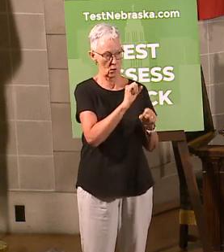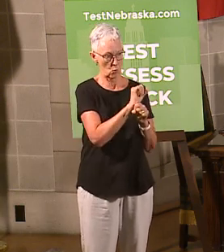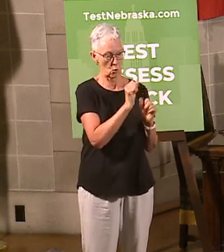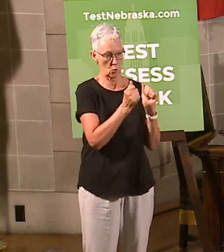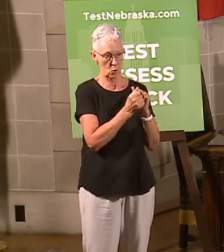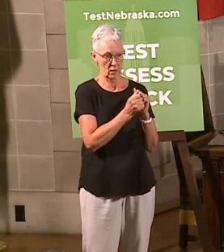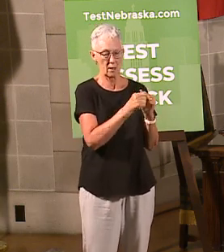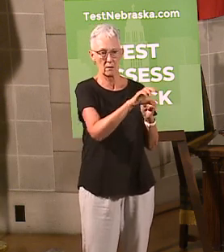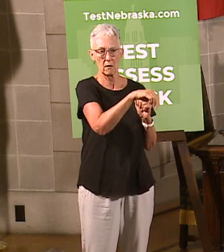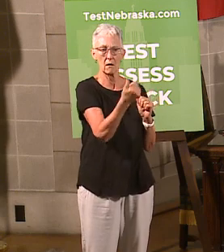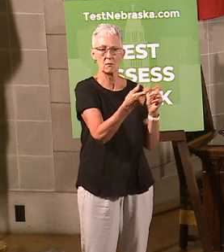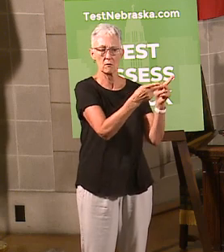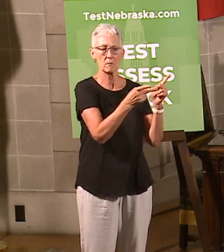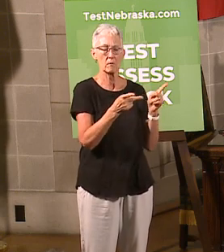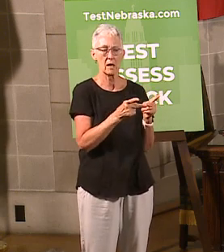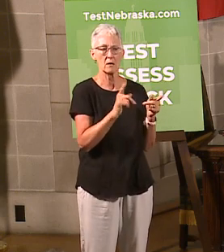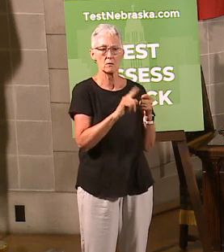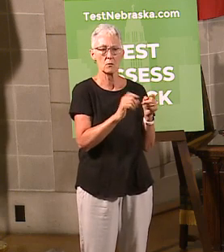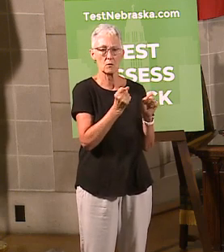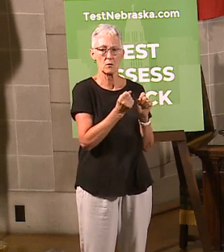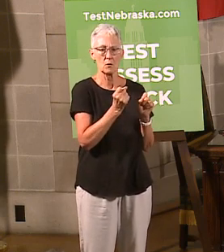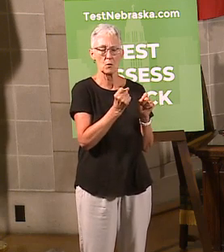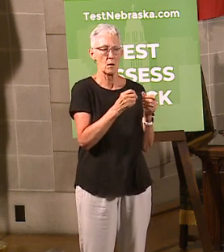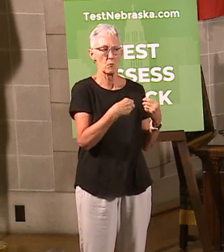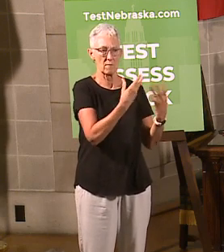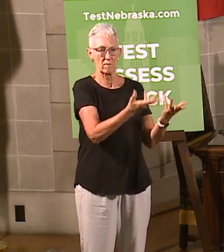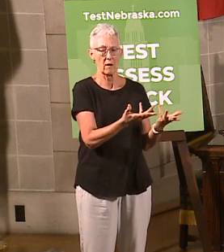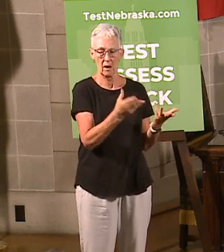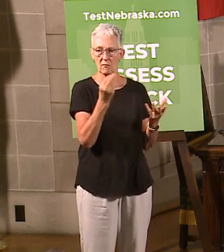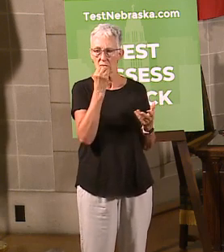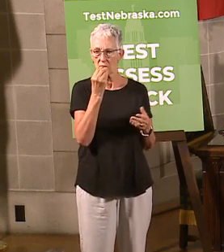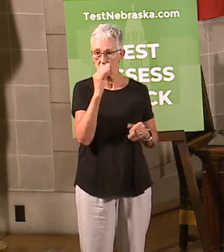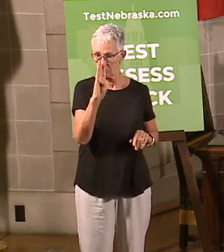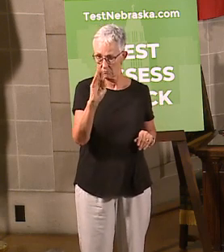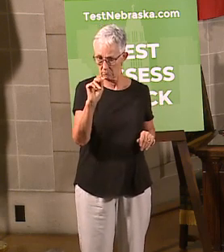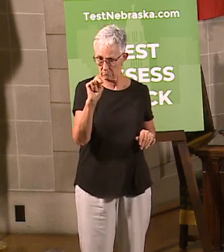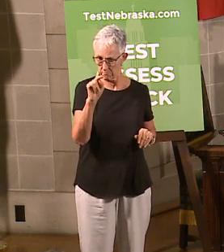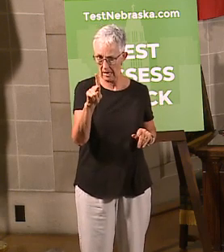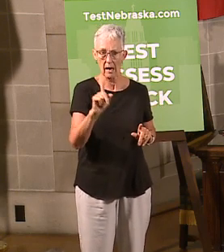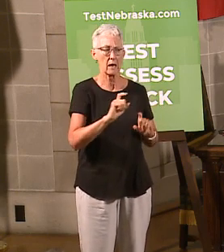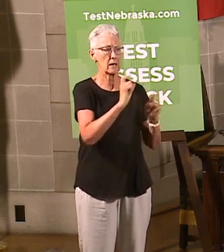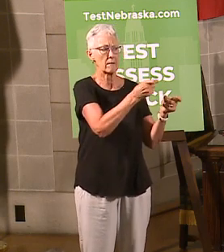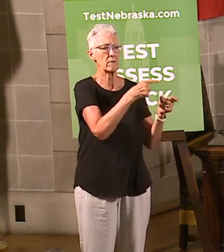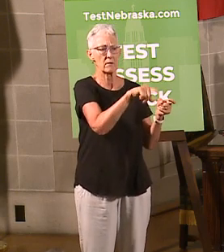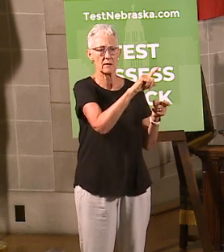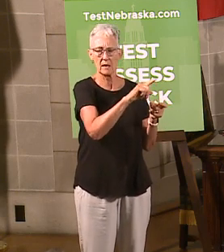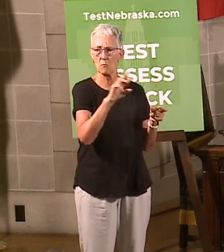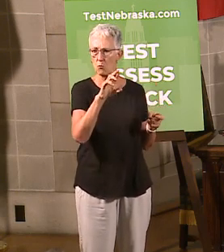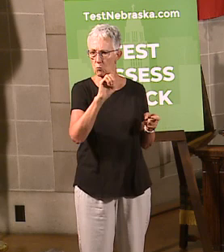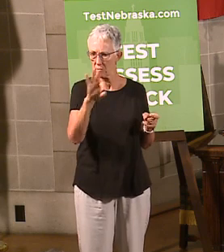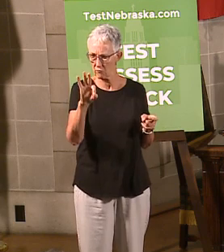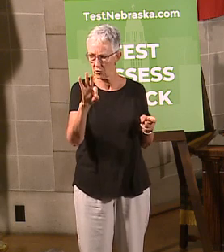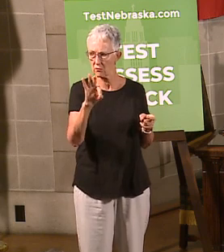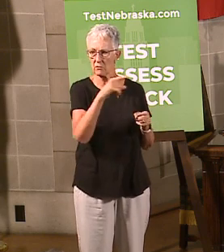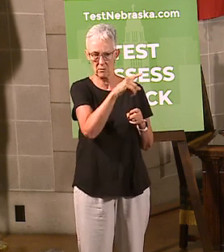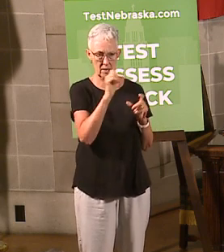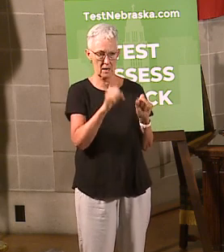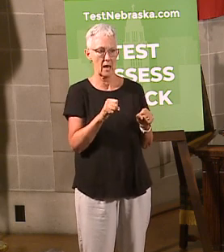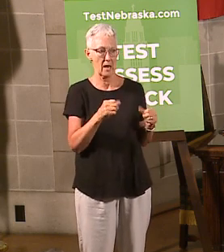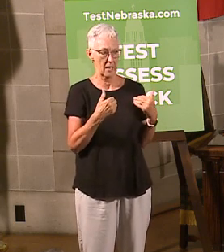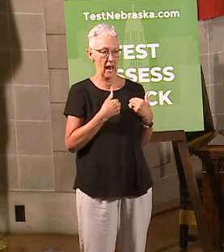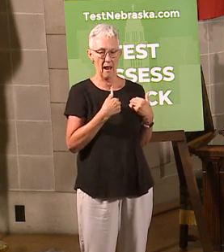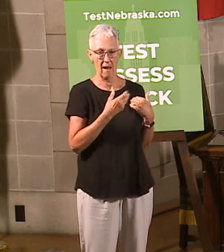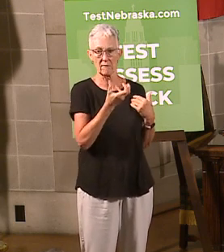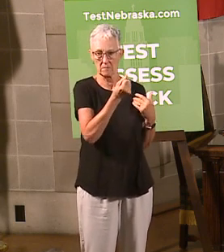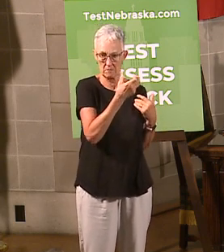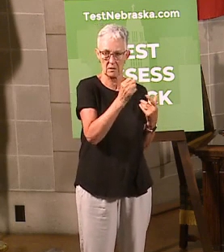food banks and food pantries. And continue to try to reach out to those people that maybe aren't getting maybe the milk or the food that they